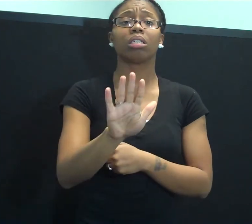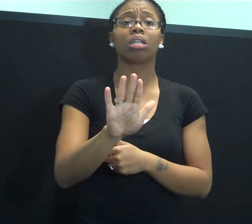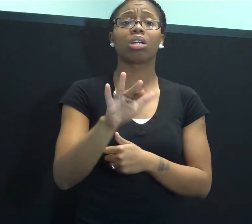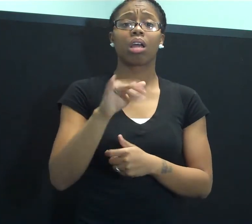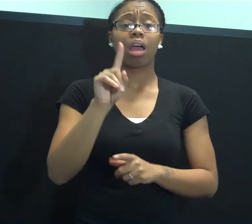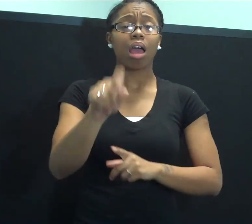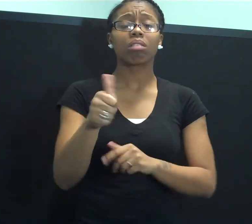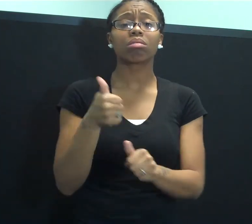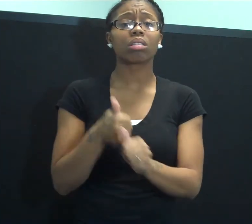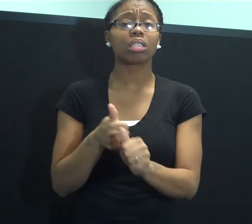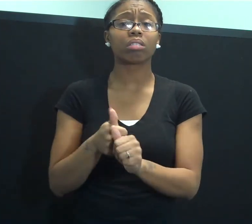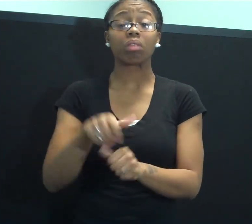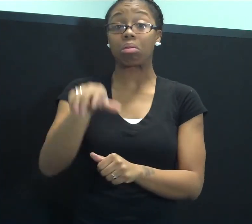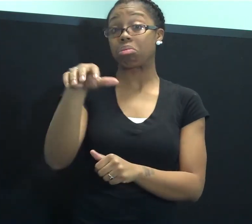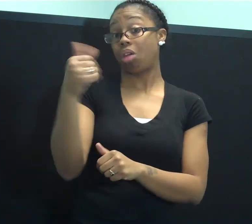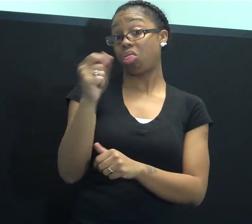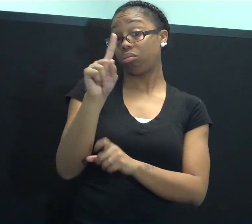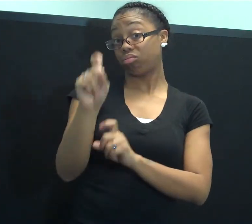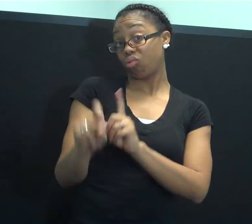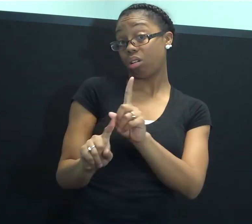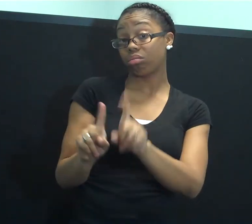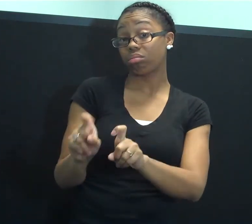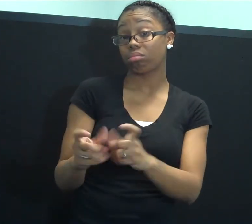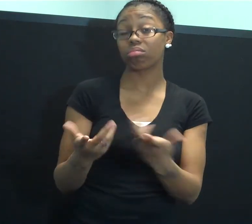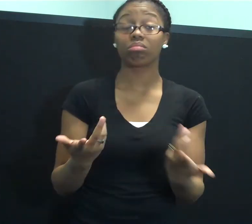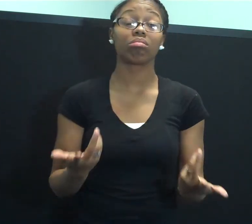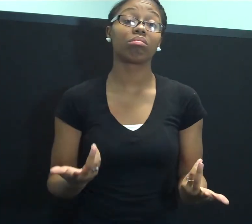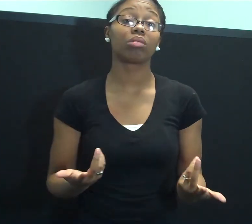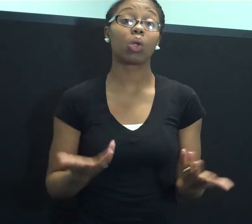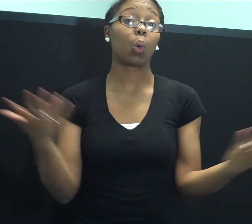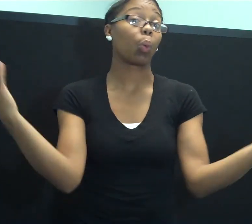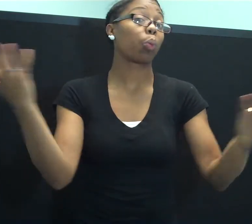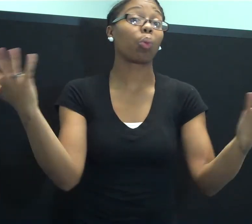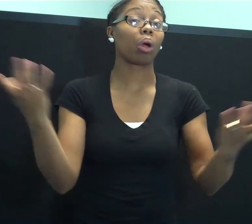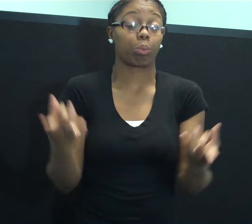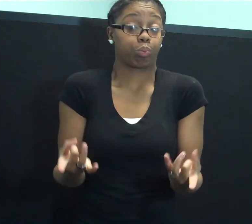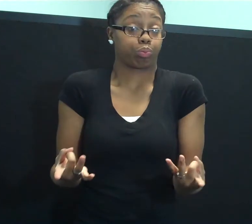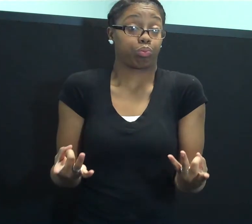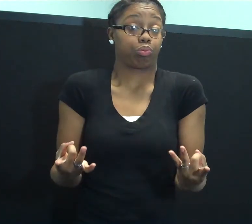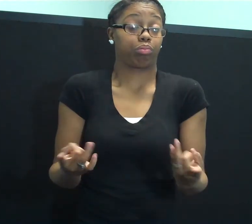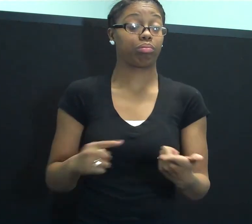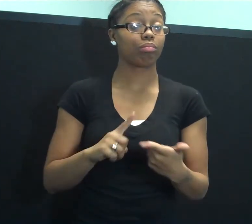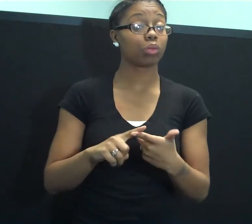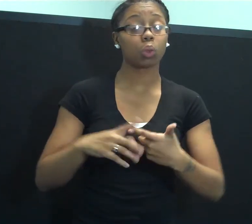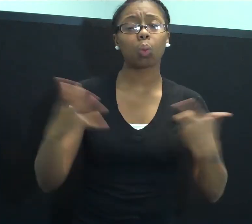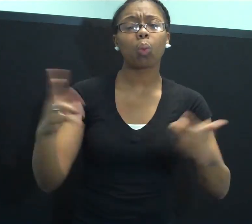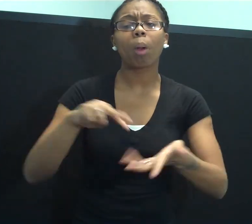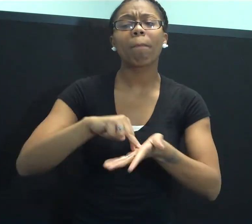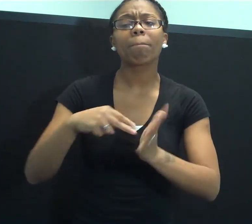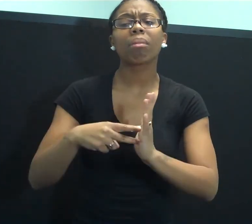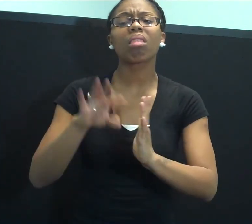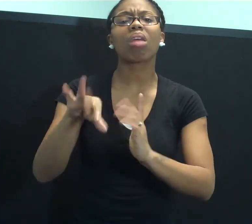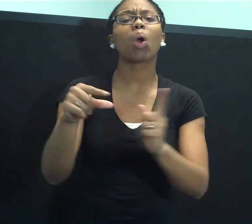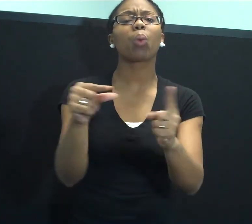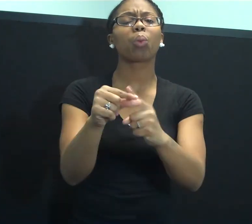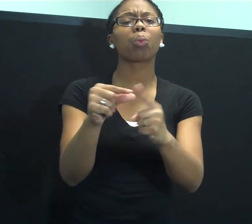ourselves another set of questions. What actually is Buddhism? What do we mean by that word? Are there